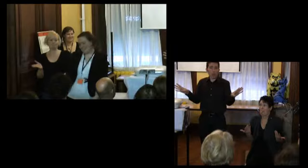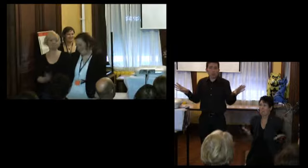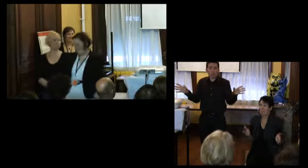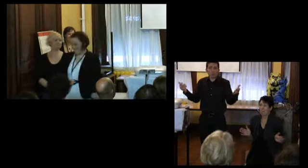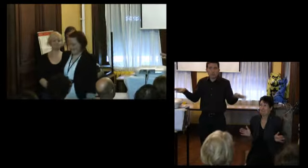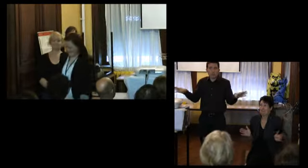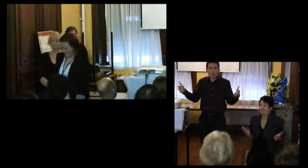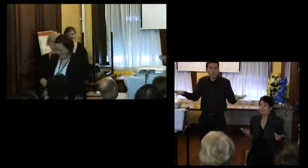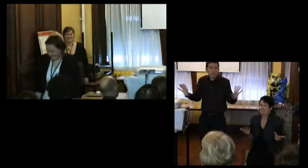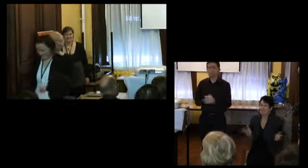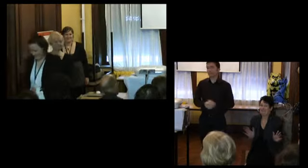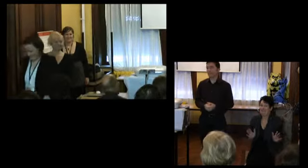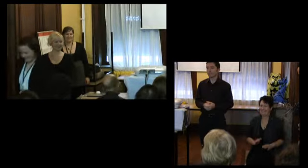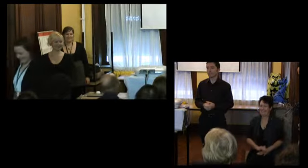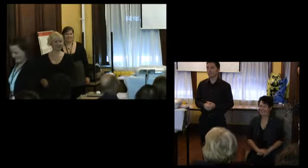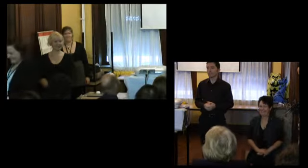That's it.